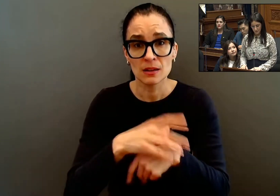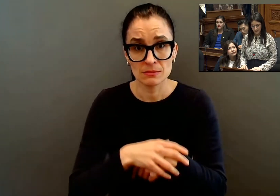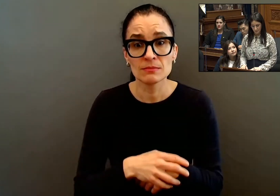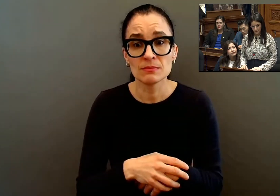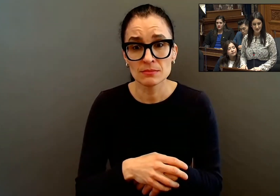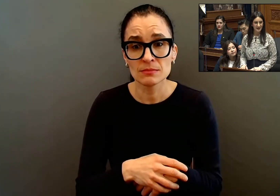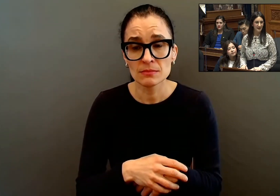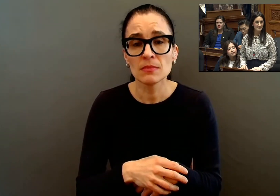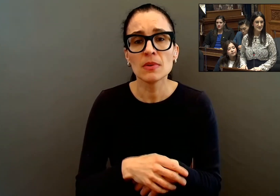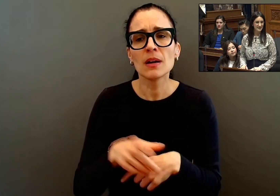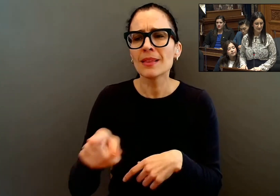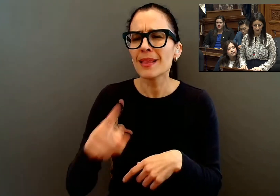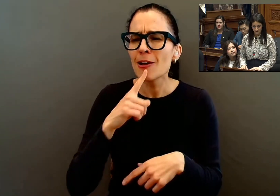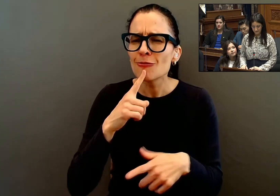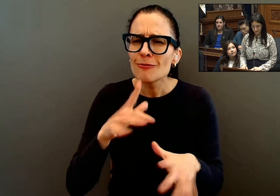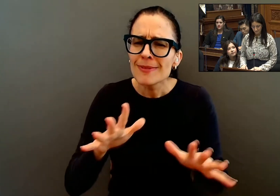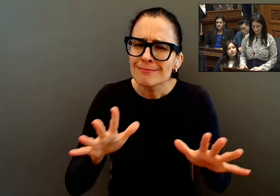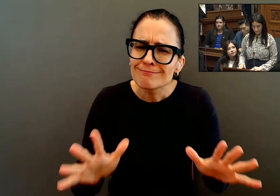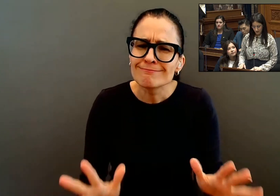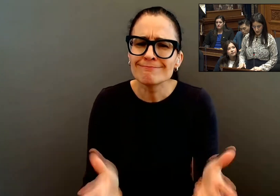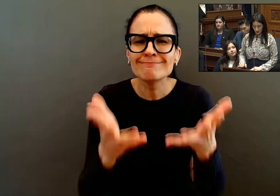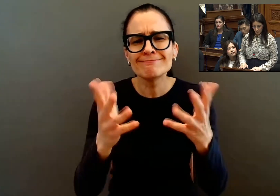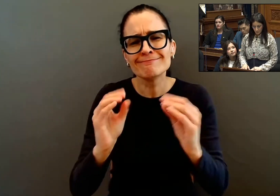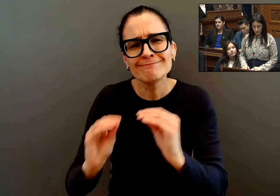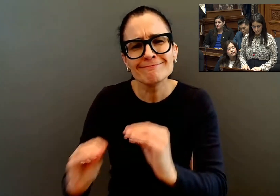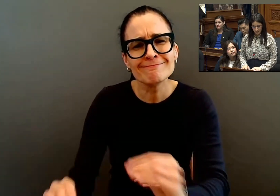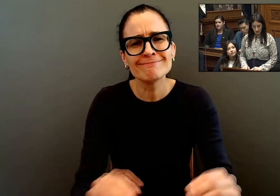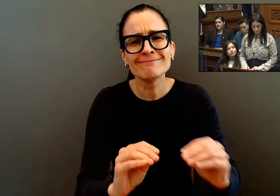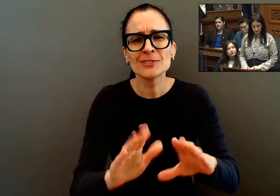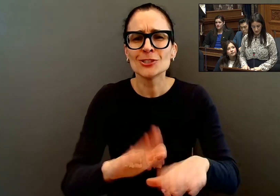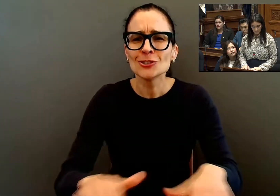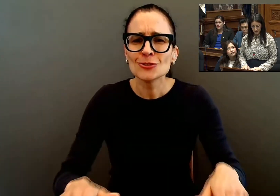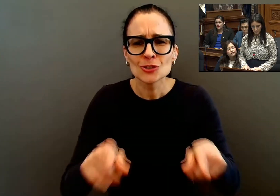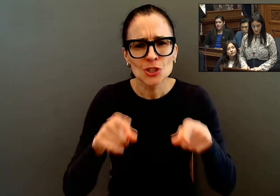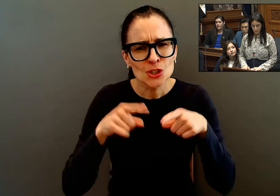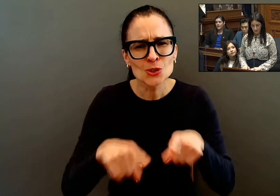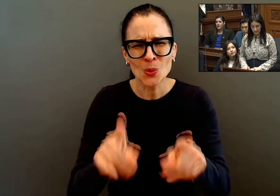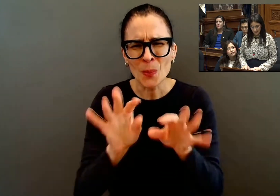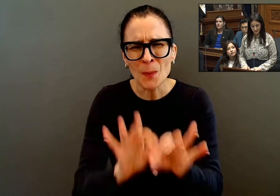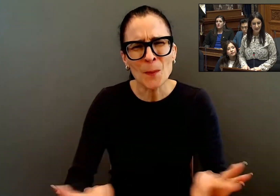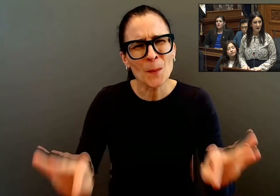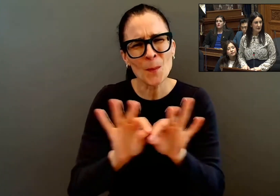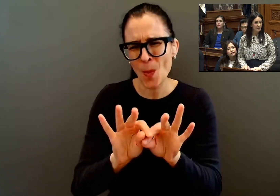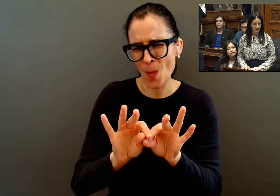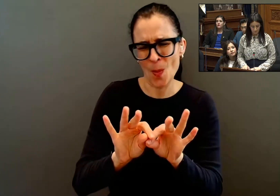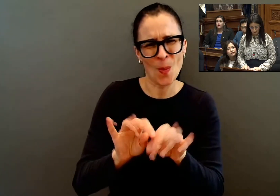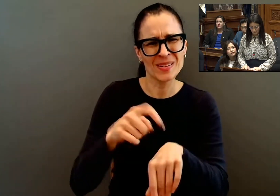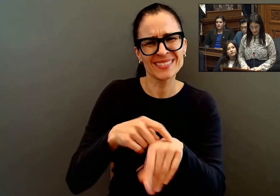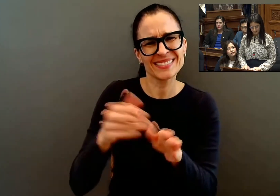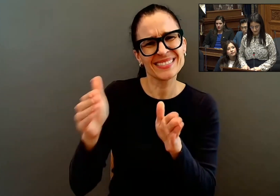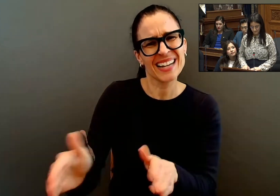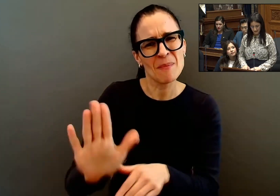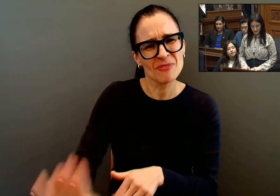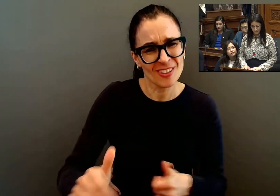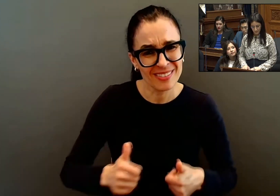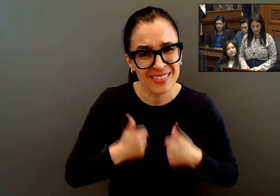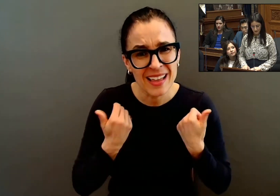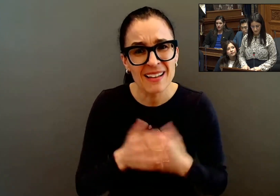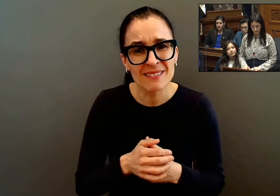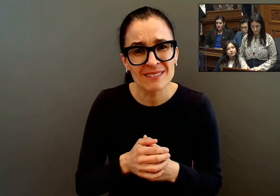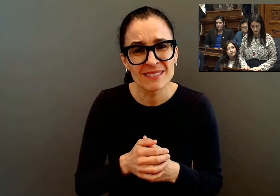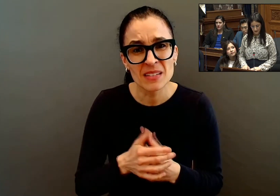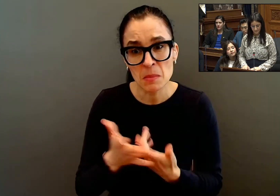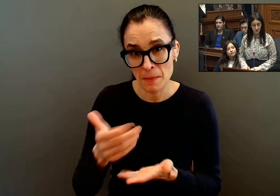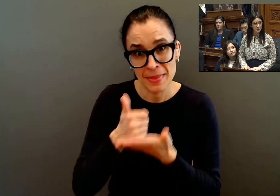of the most important times in their lives. We know that helping children learn through play, caring for their well-being, and supporting